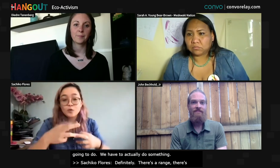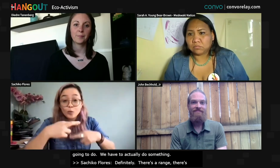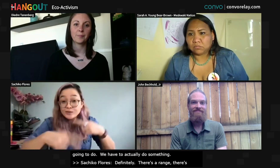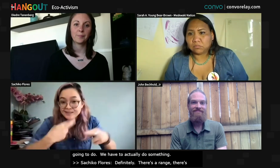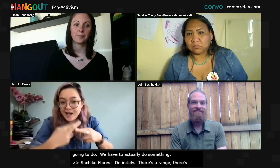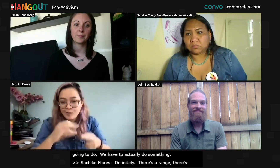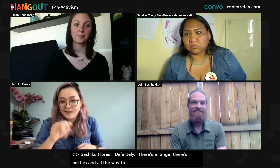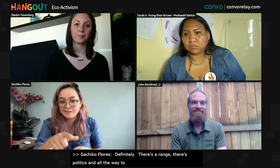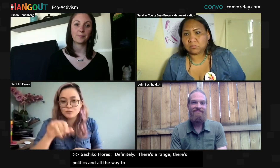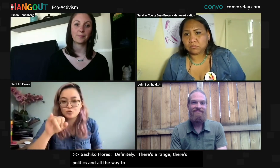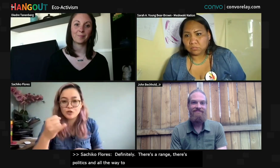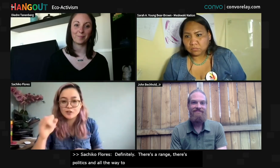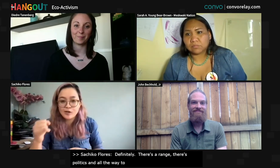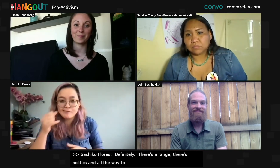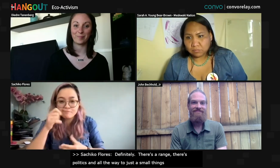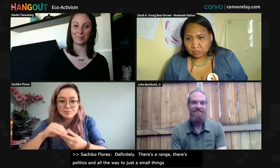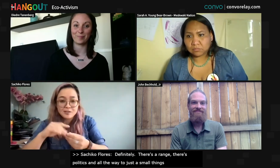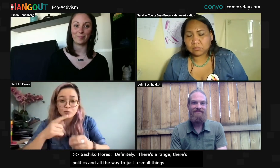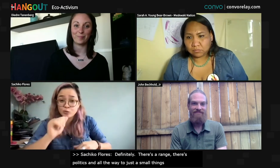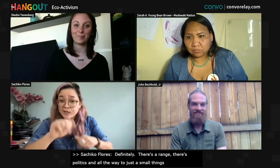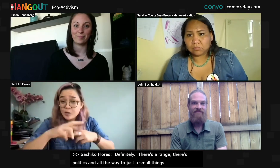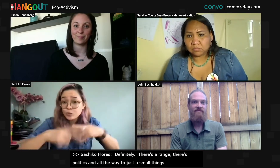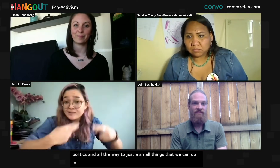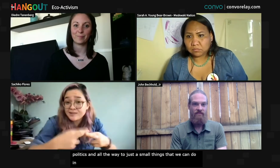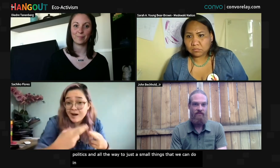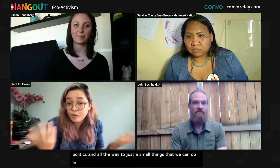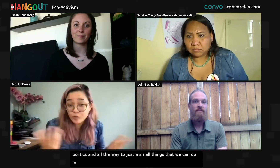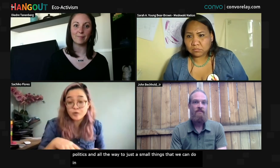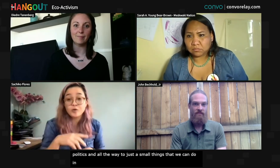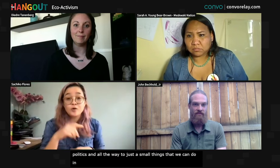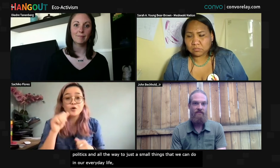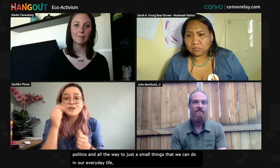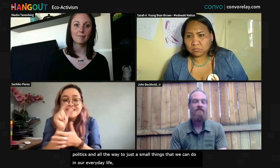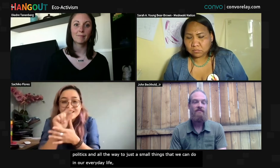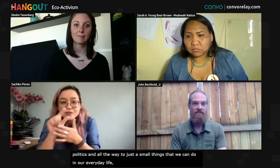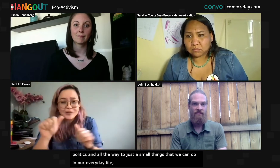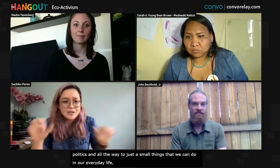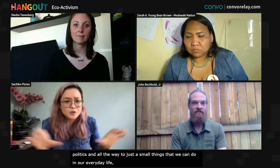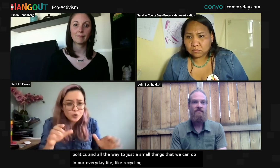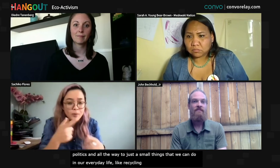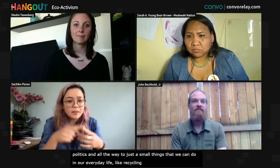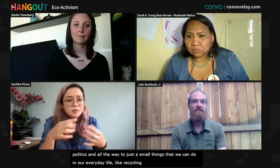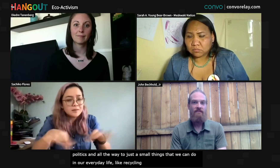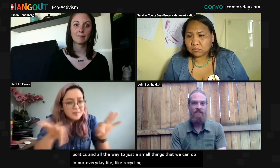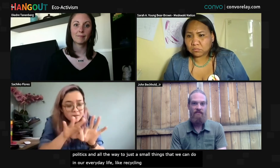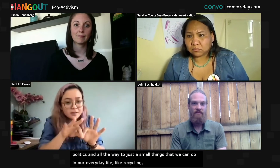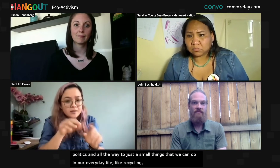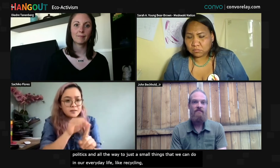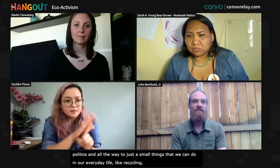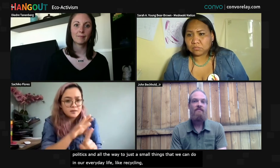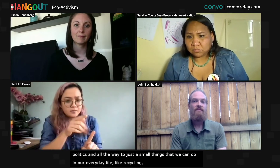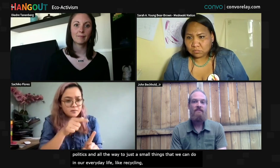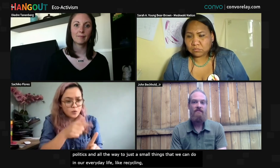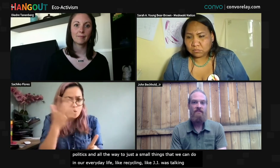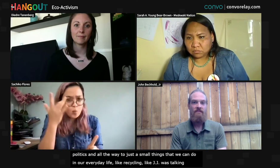that we can do in our everyday life, like recycling, like JJ was talking about. Just these little actions that we can take are